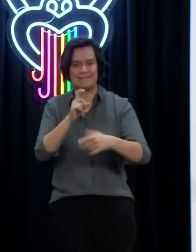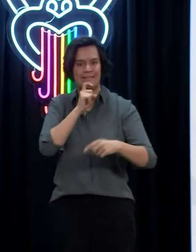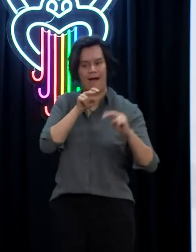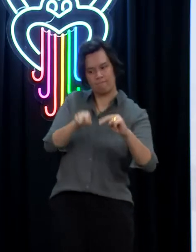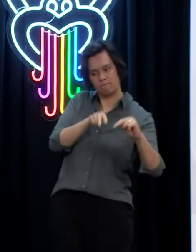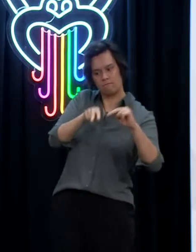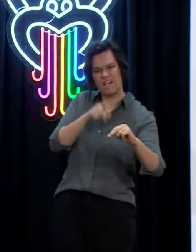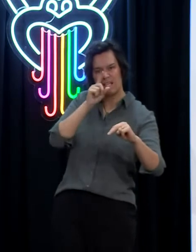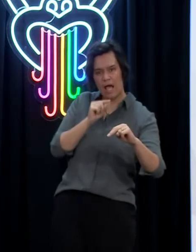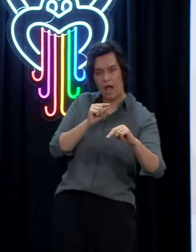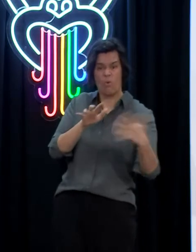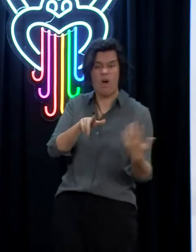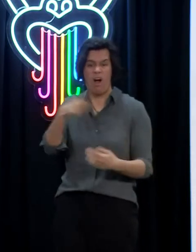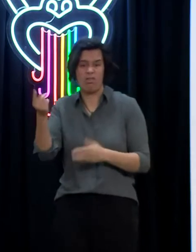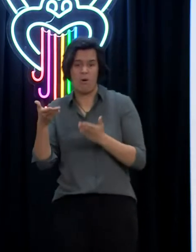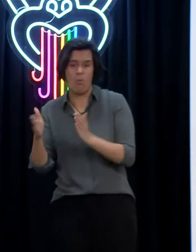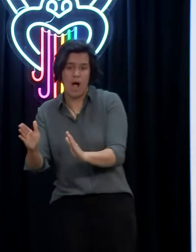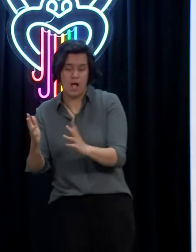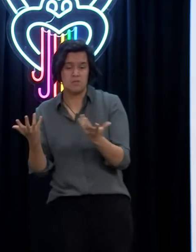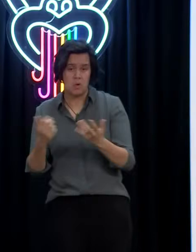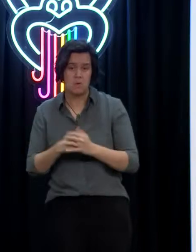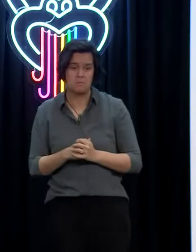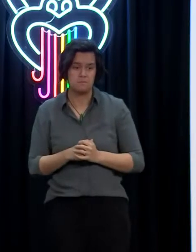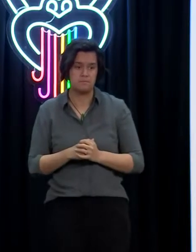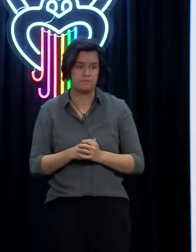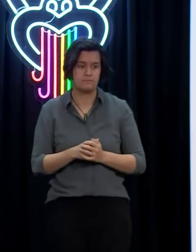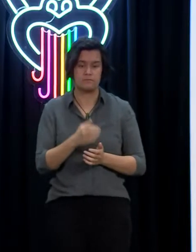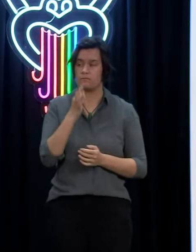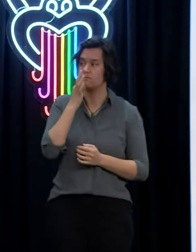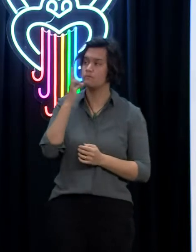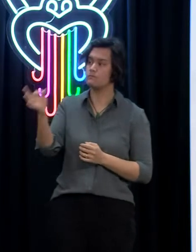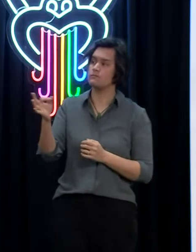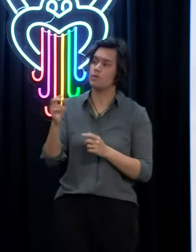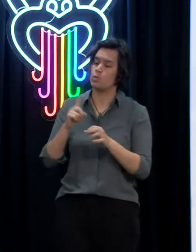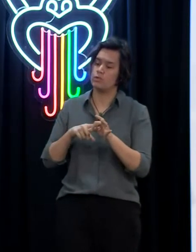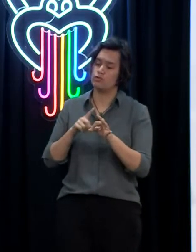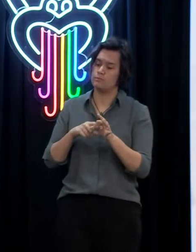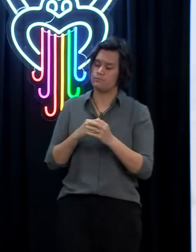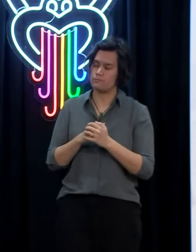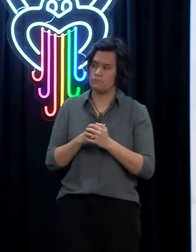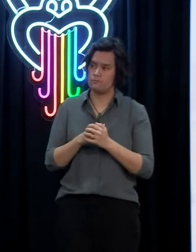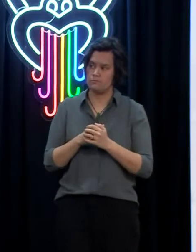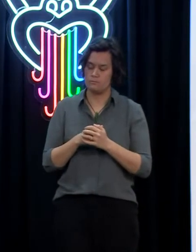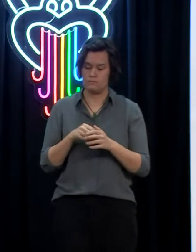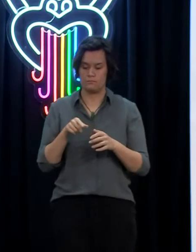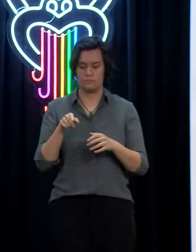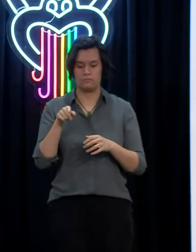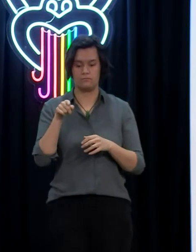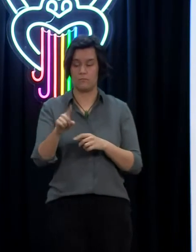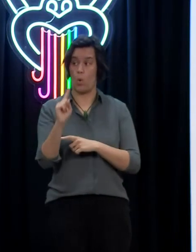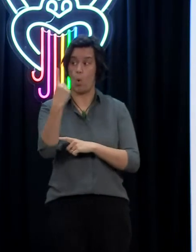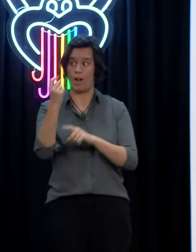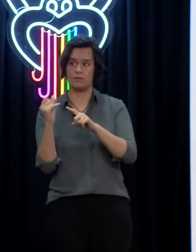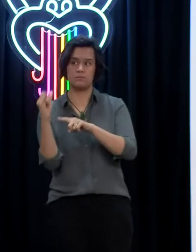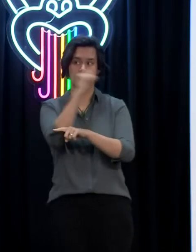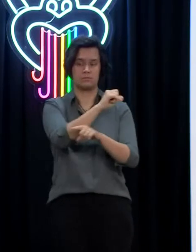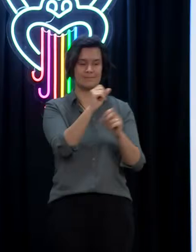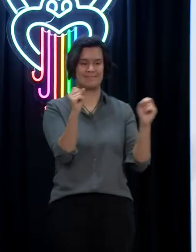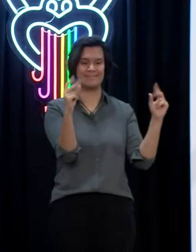around that. Do you have any idea of the scale of the demand for the emergency route flights from Australia?